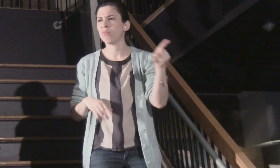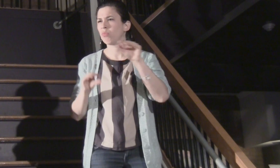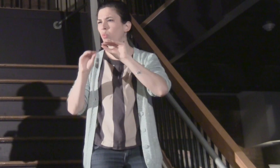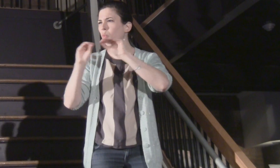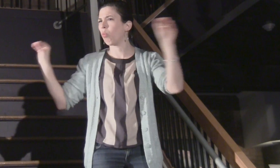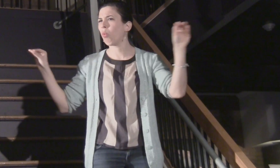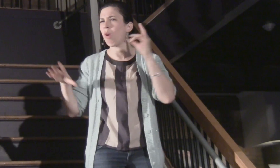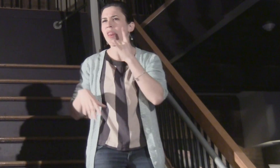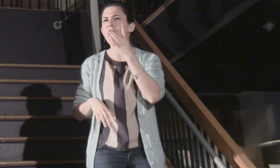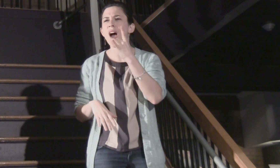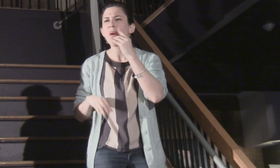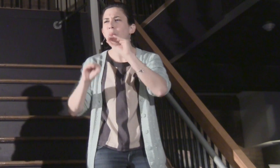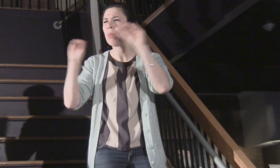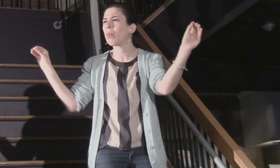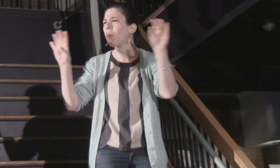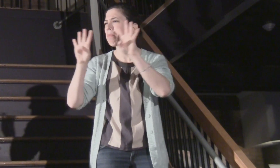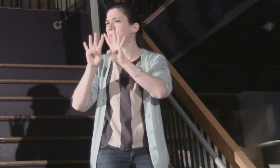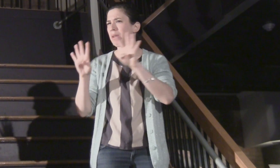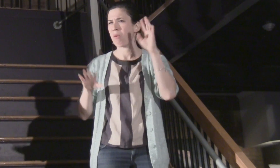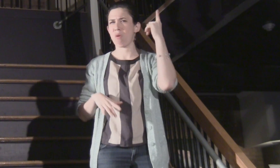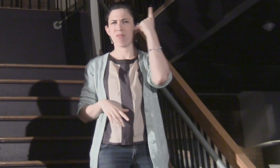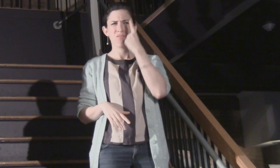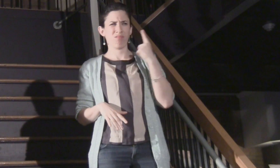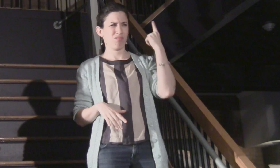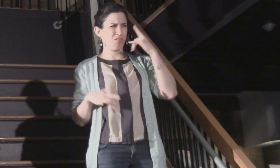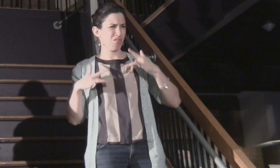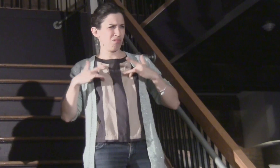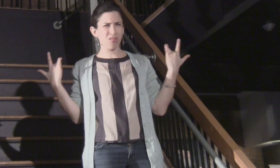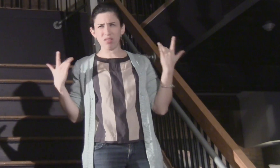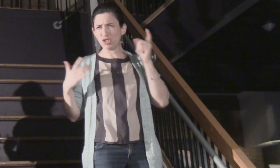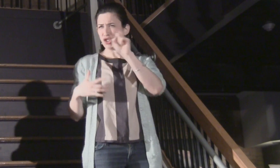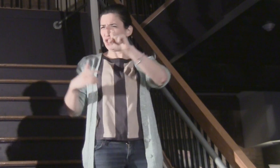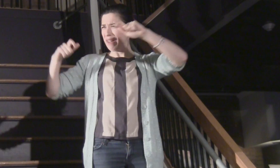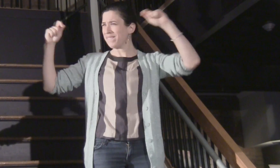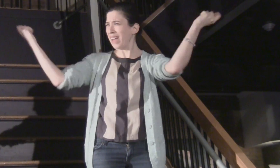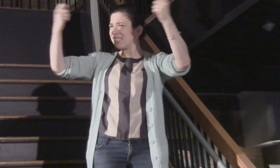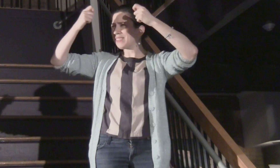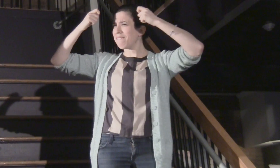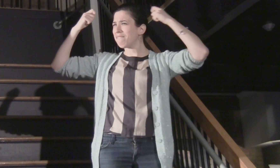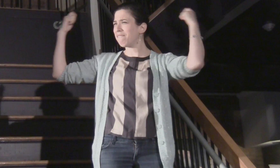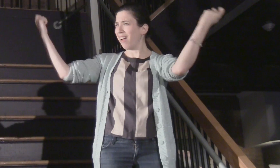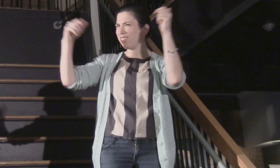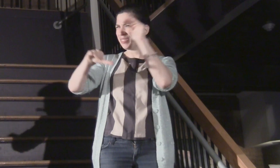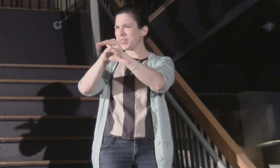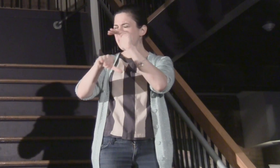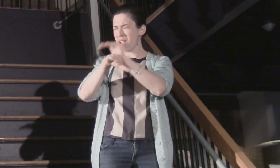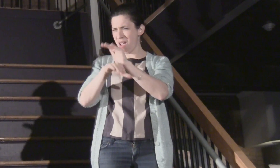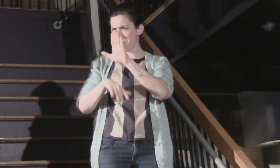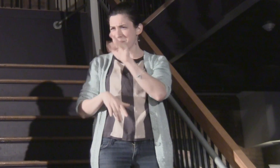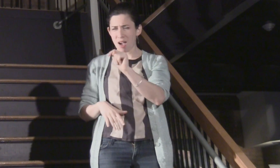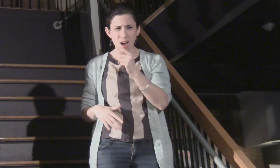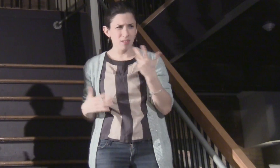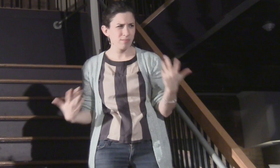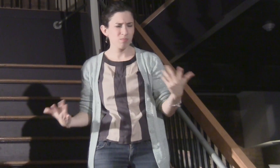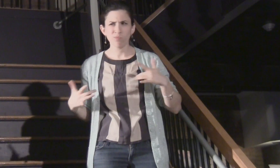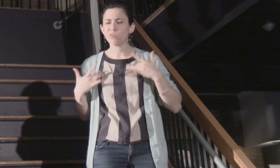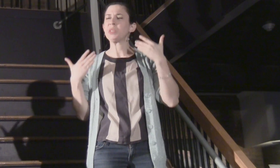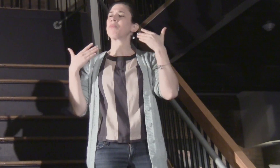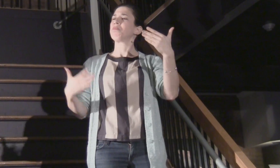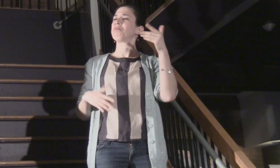many of the towns there was no lights. And they said, it should be festive tonight, of course,